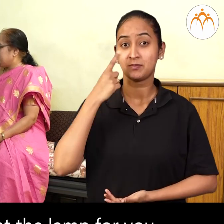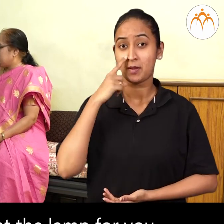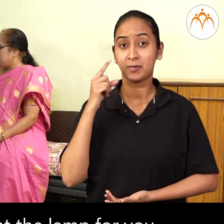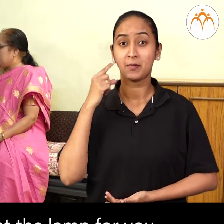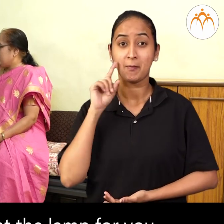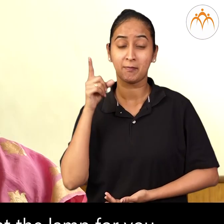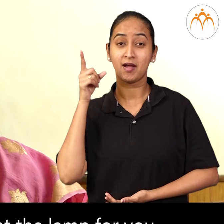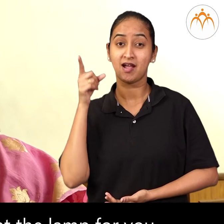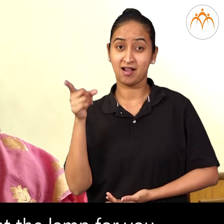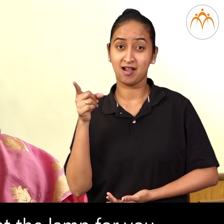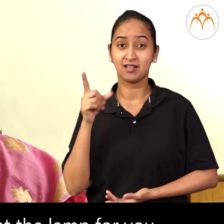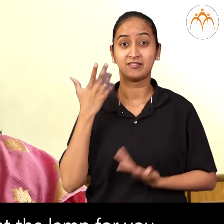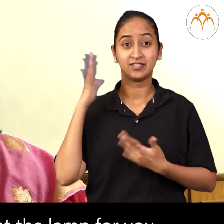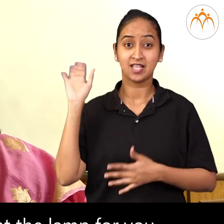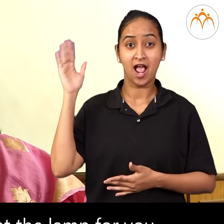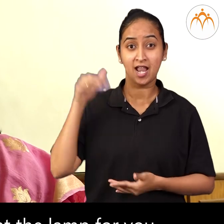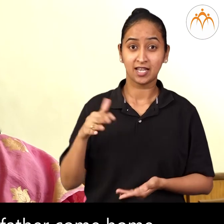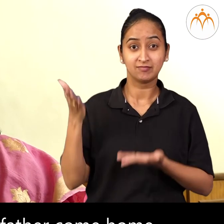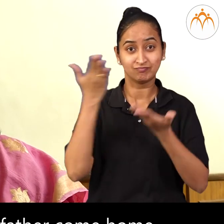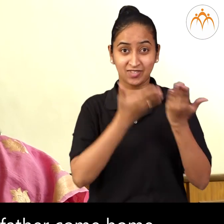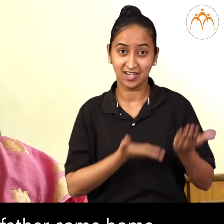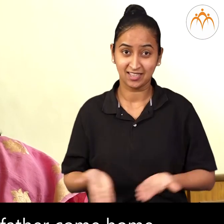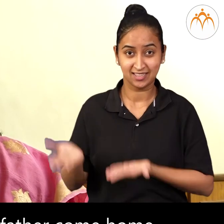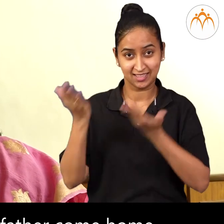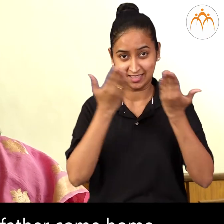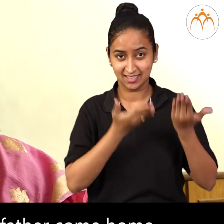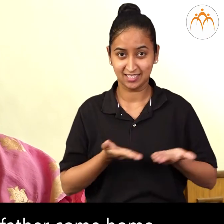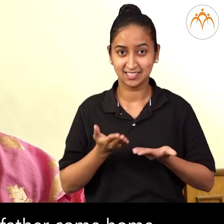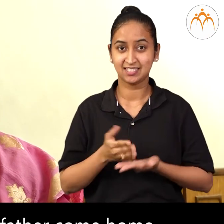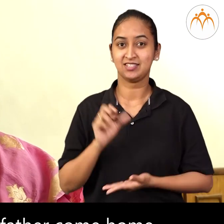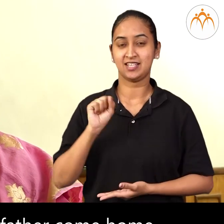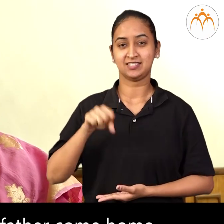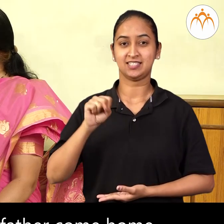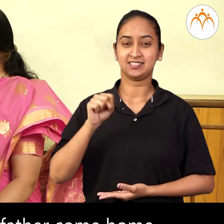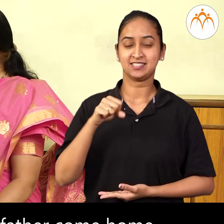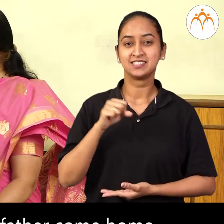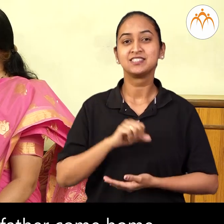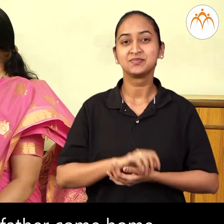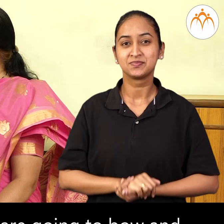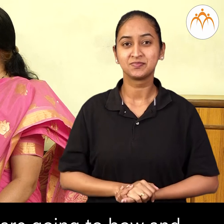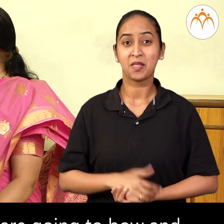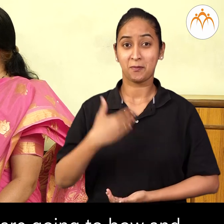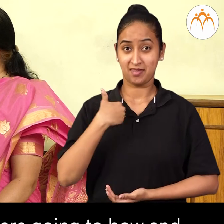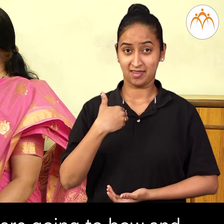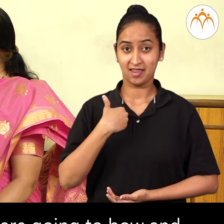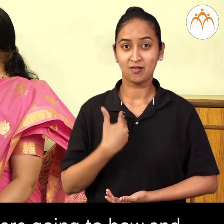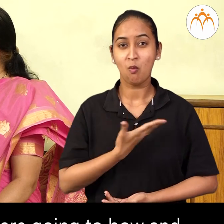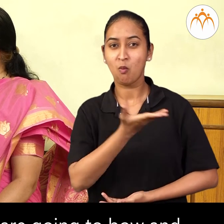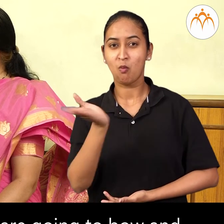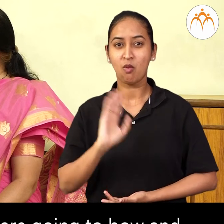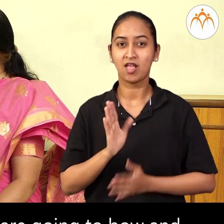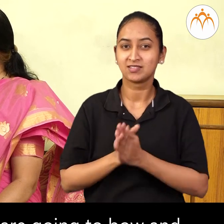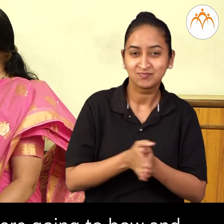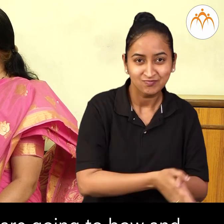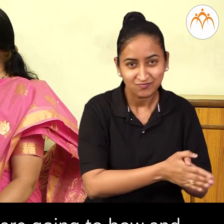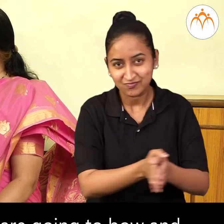Dhanu, I will light the lamp for you when Mother and Father come home. Okay? Yes, Grandma. And